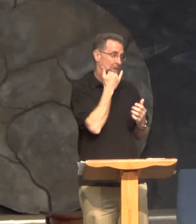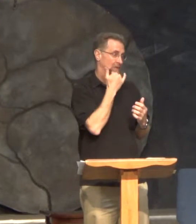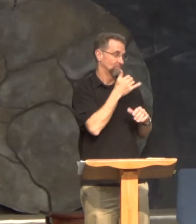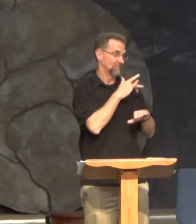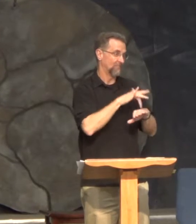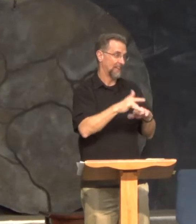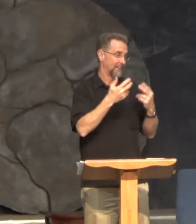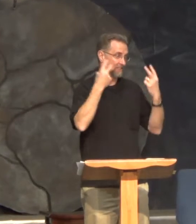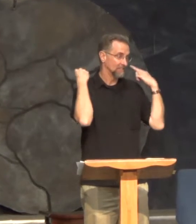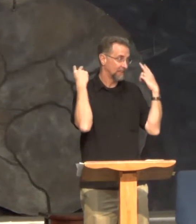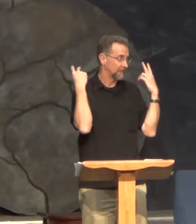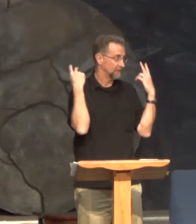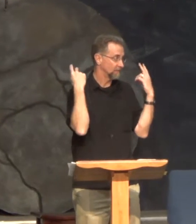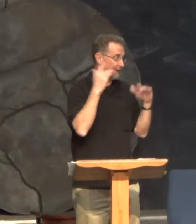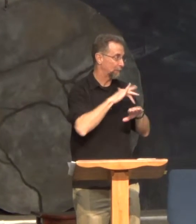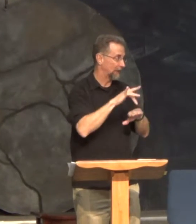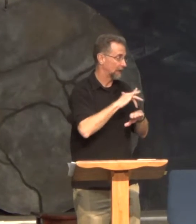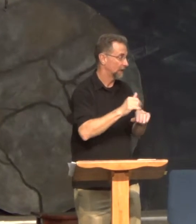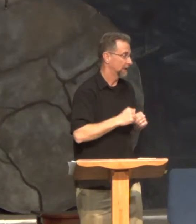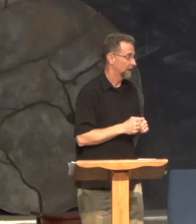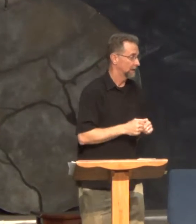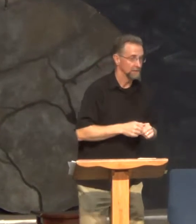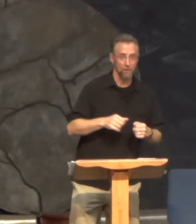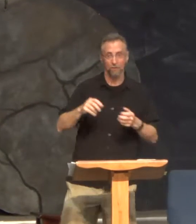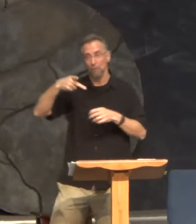You hold fast to that word which I preached to you,